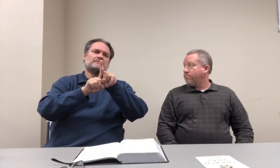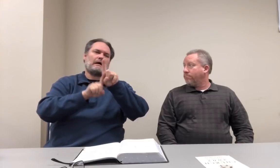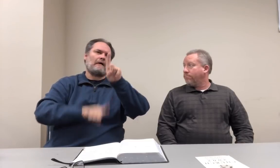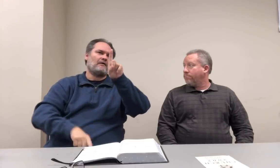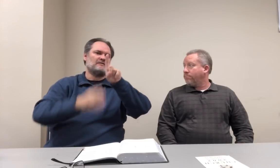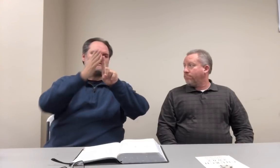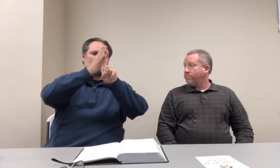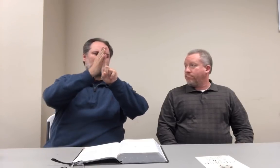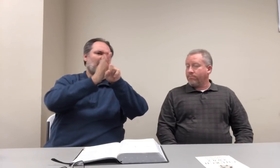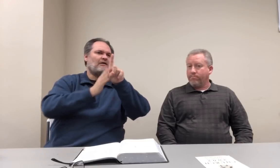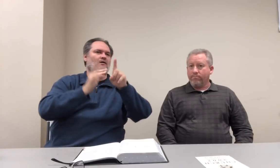I believe we can change